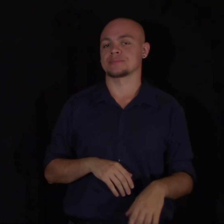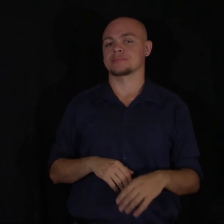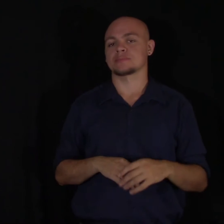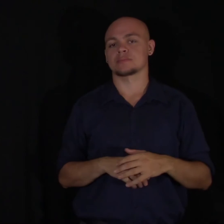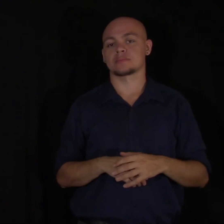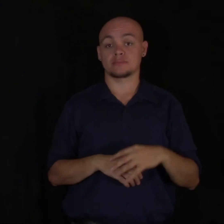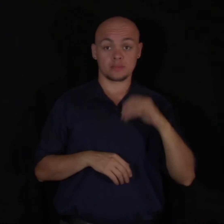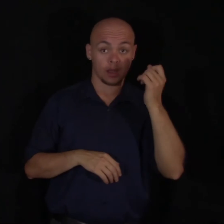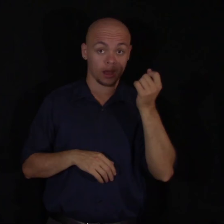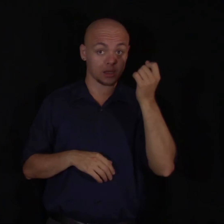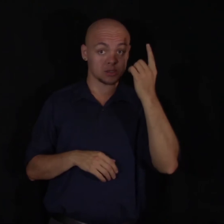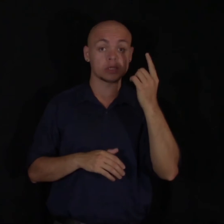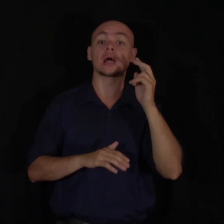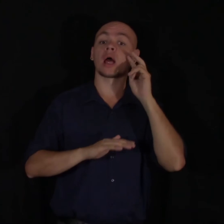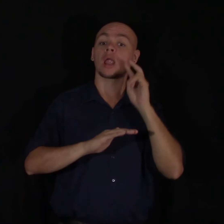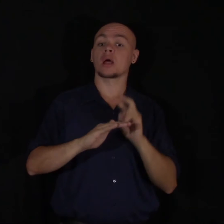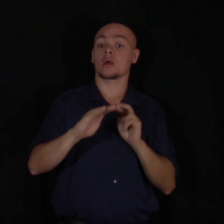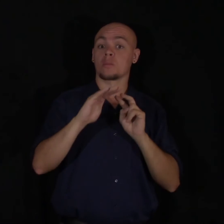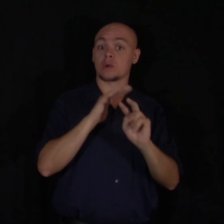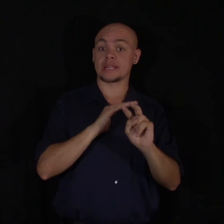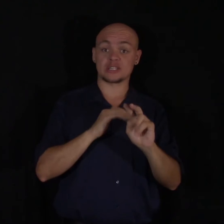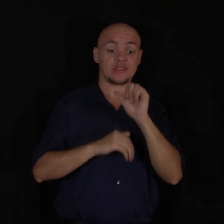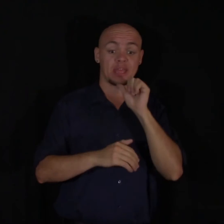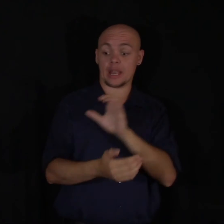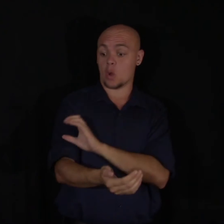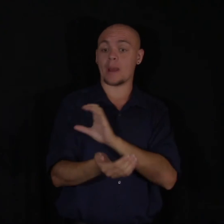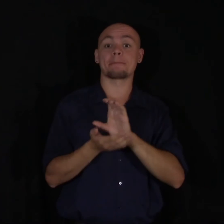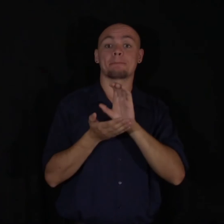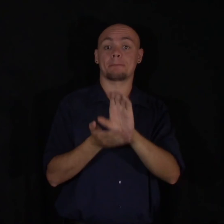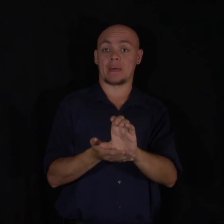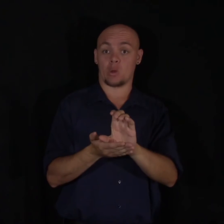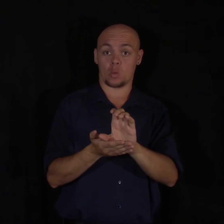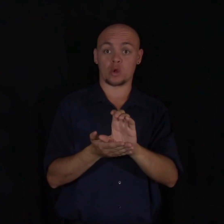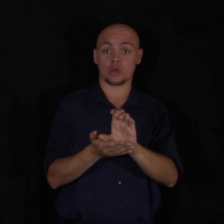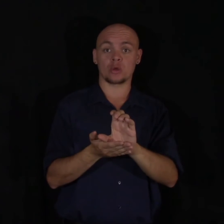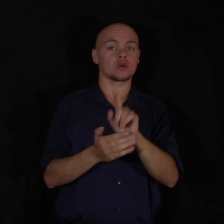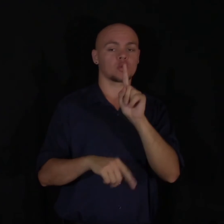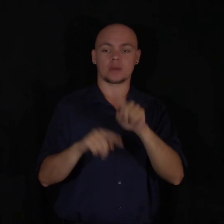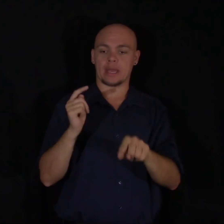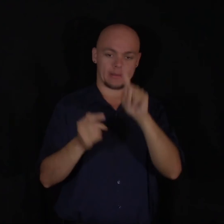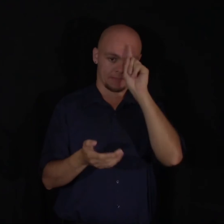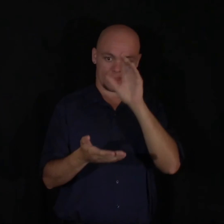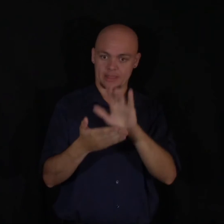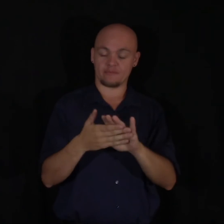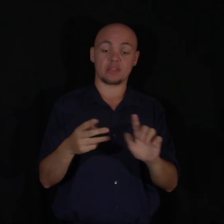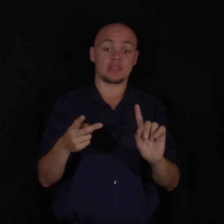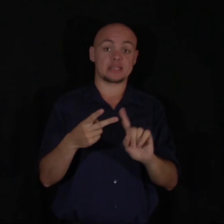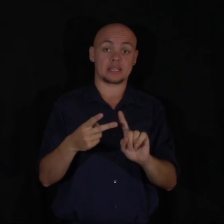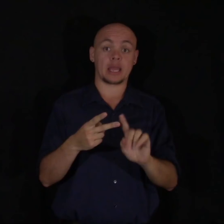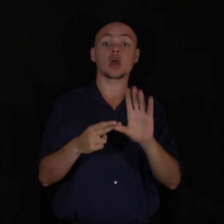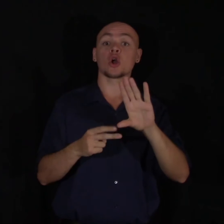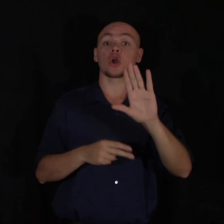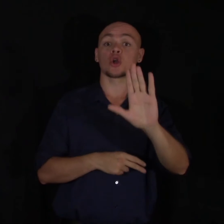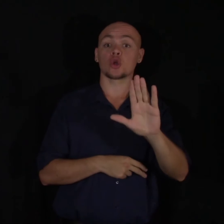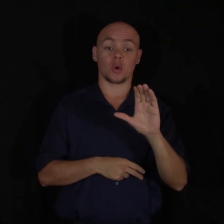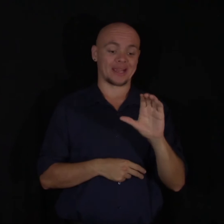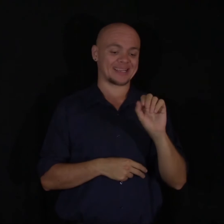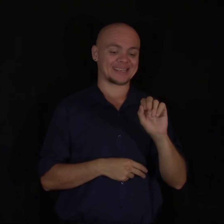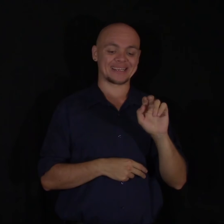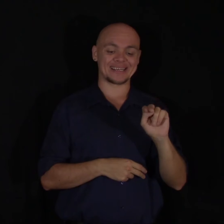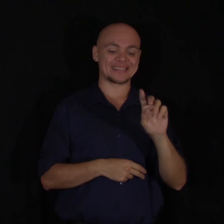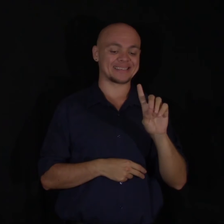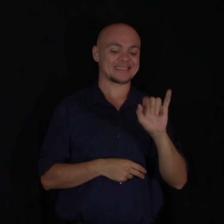believe predictions that do not empower you. The second lesson today is you are not your condition.